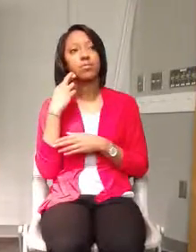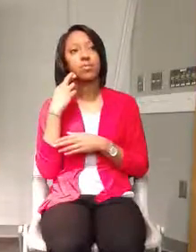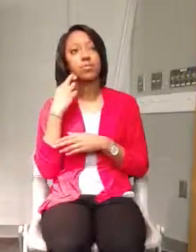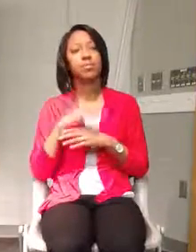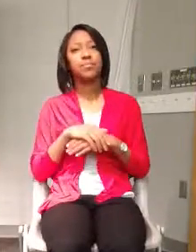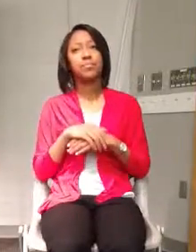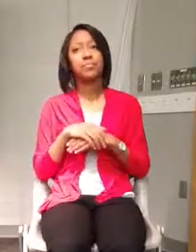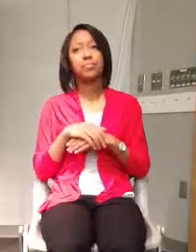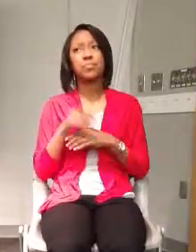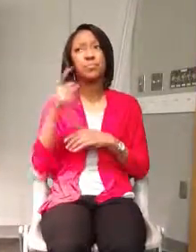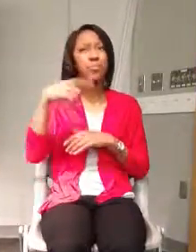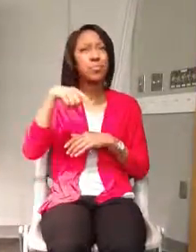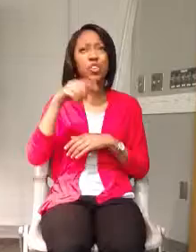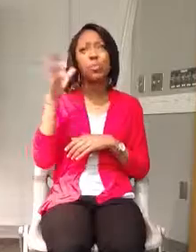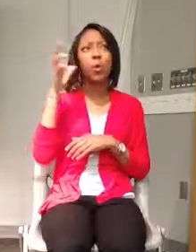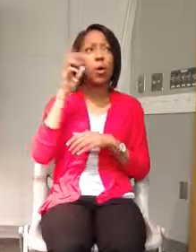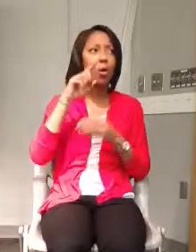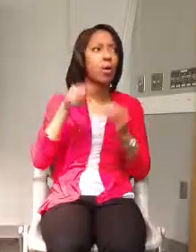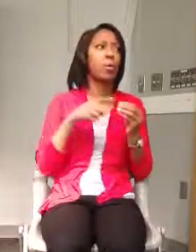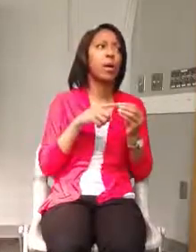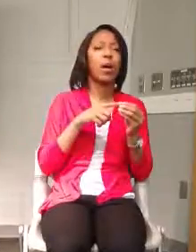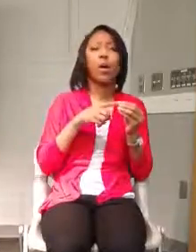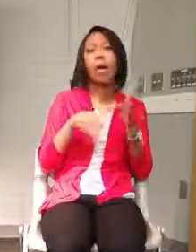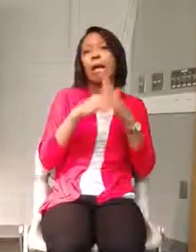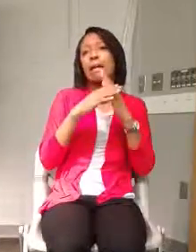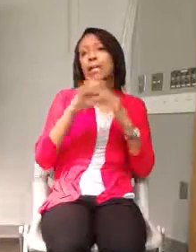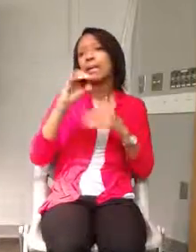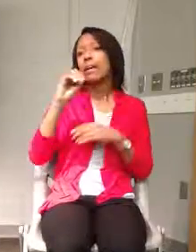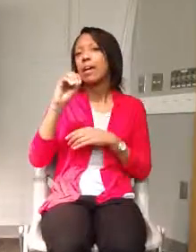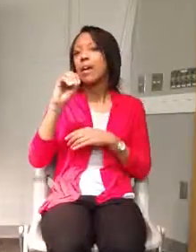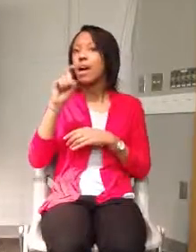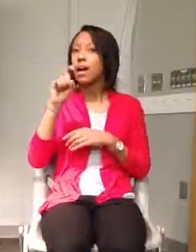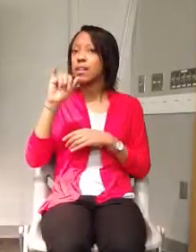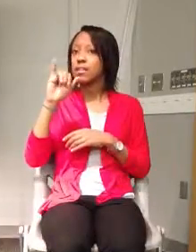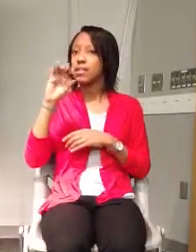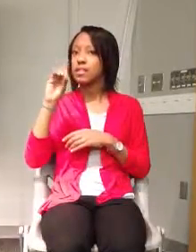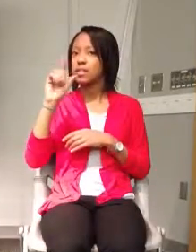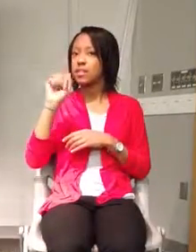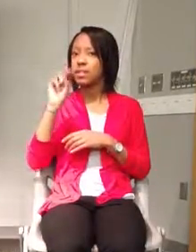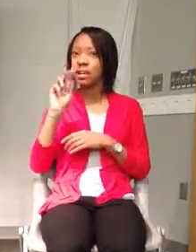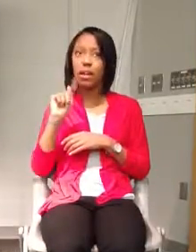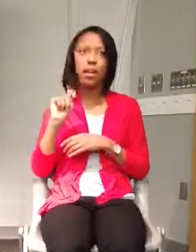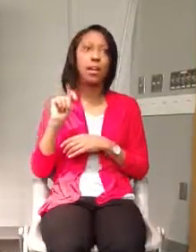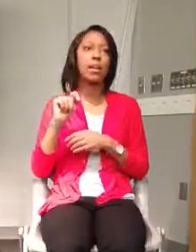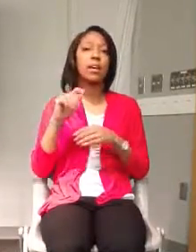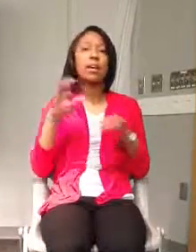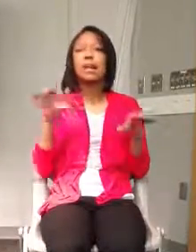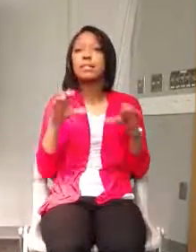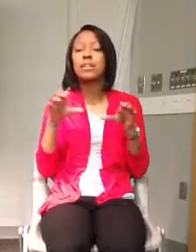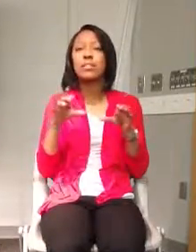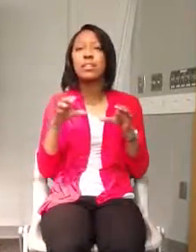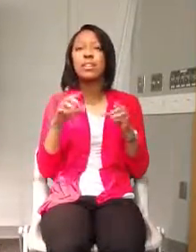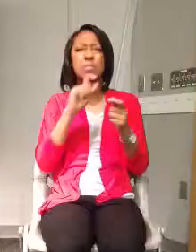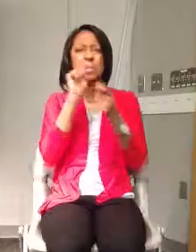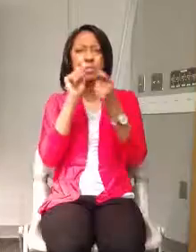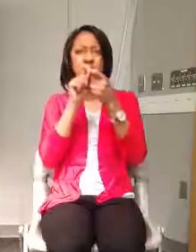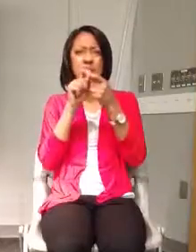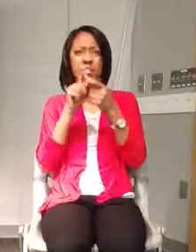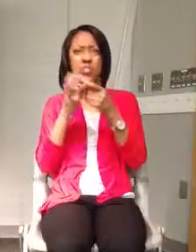You've all heard about antioxidant activities. There are specific, fruits and vegetables that are in different classifications that have